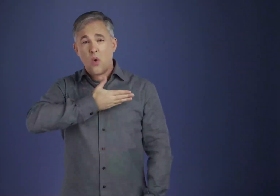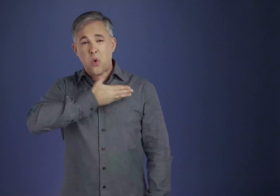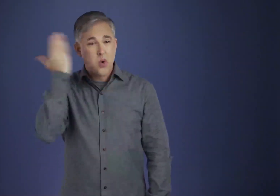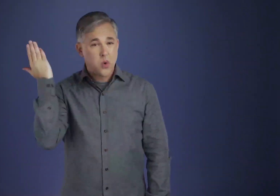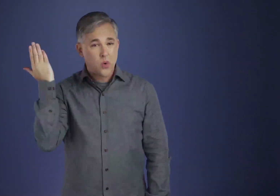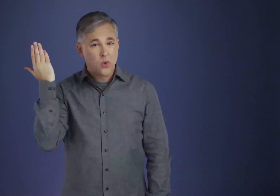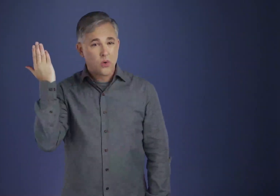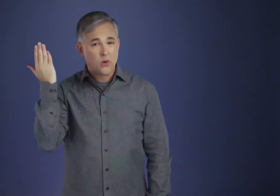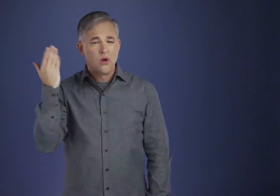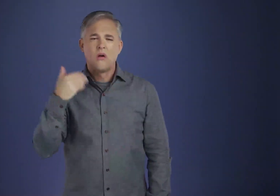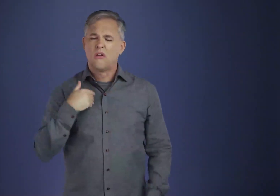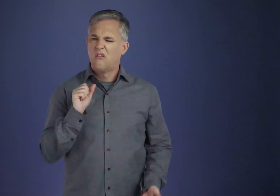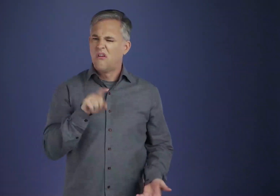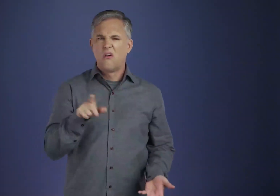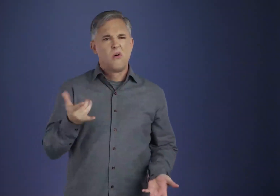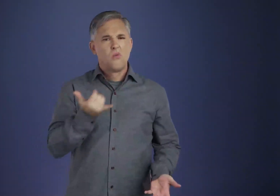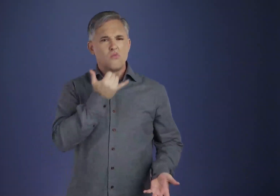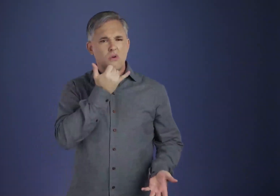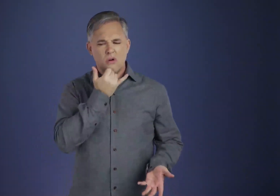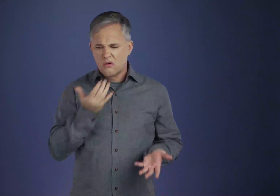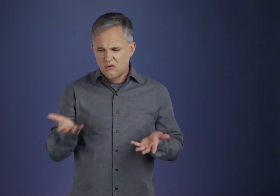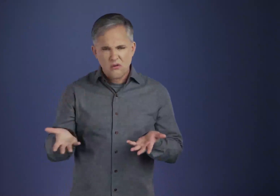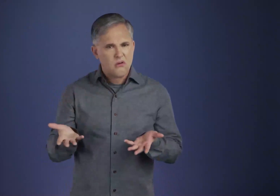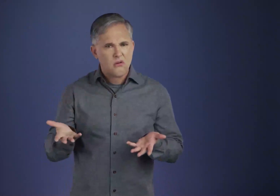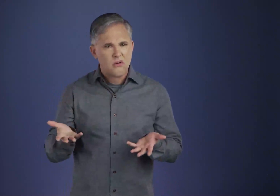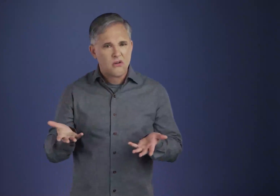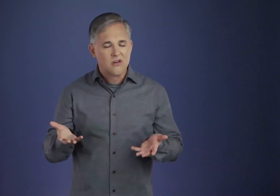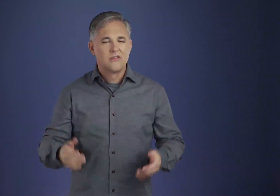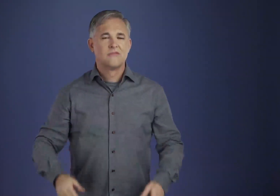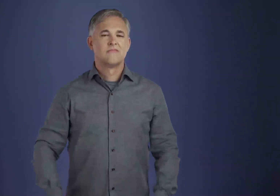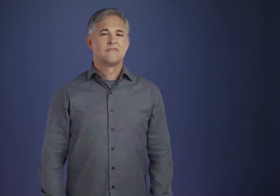come. What, then, can be the matter?